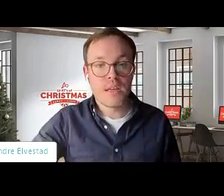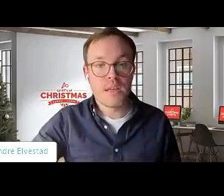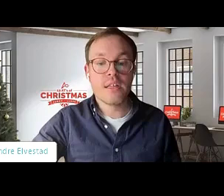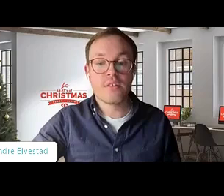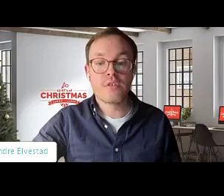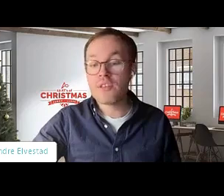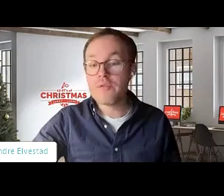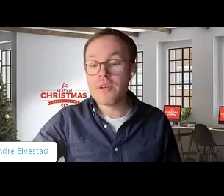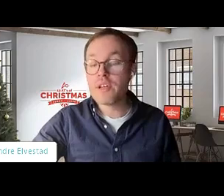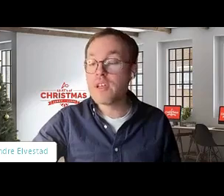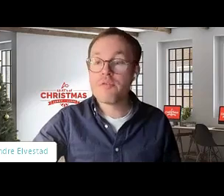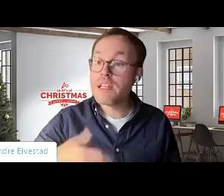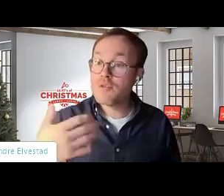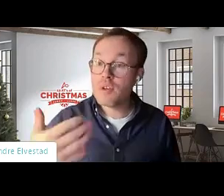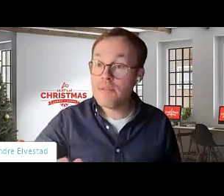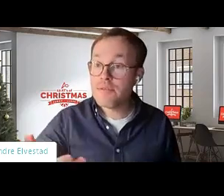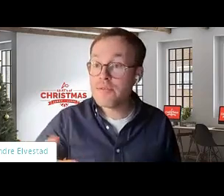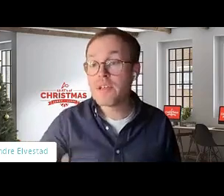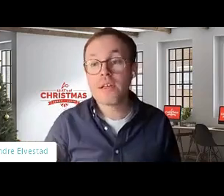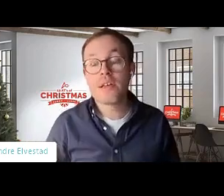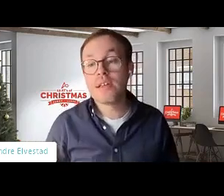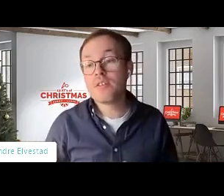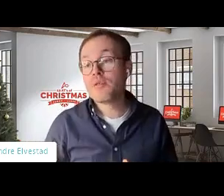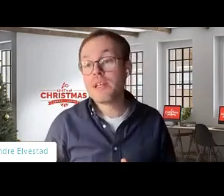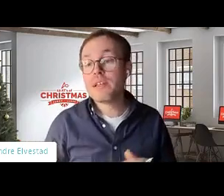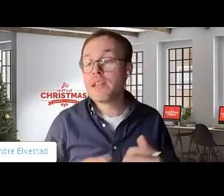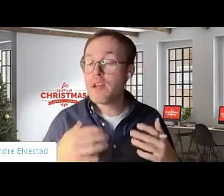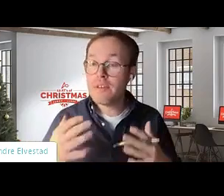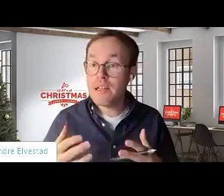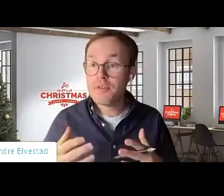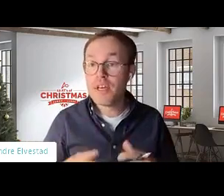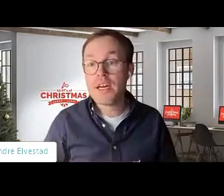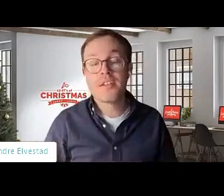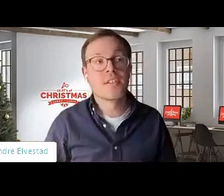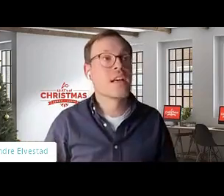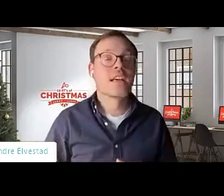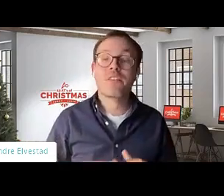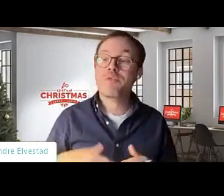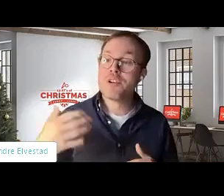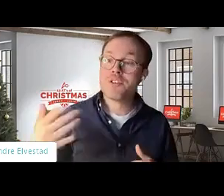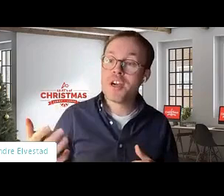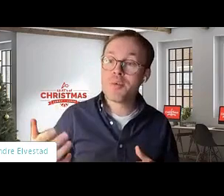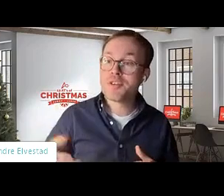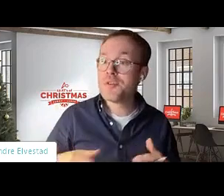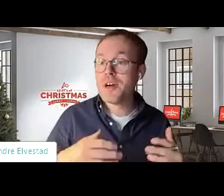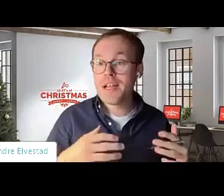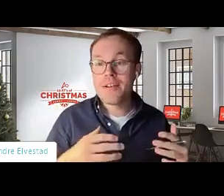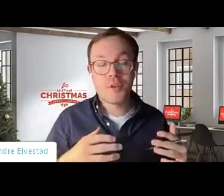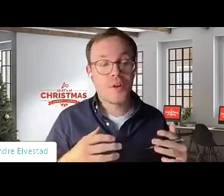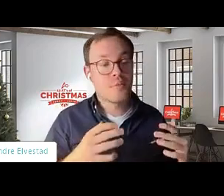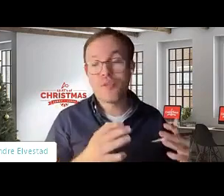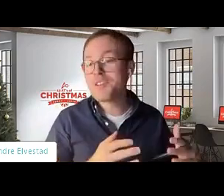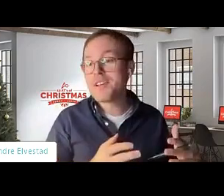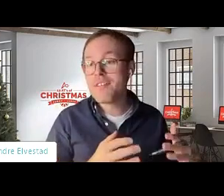it could be something related to health. It could be, and then you have health signs. If you are in a Starbucks, you might have barista